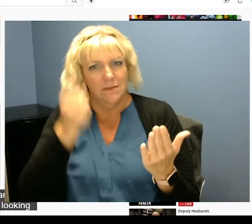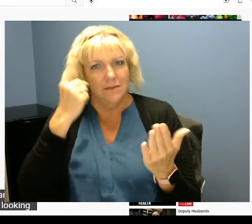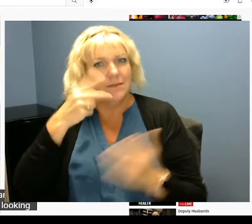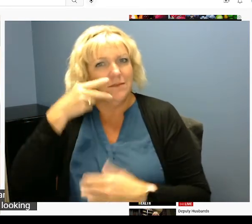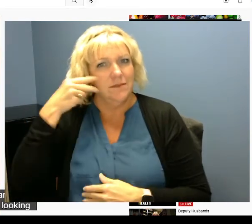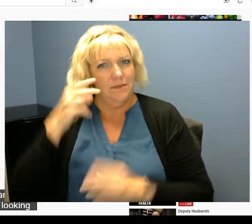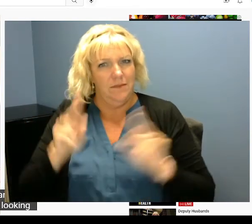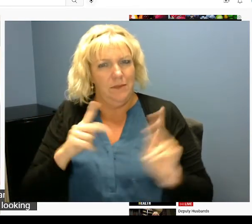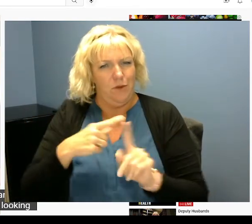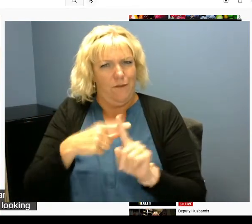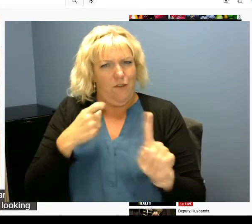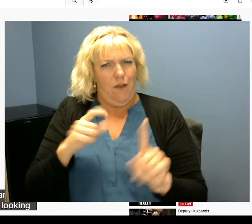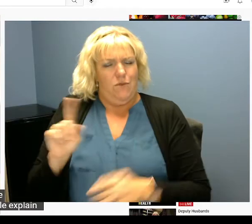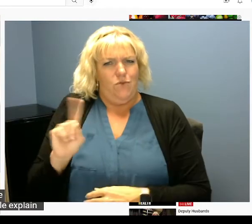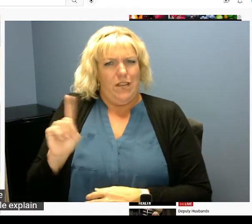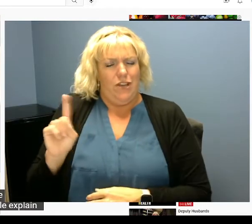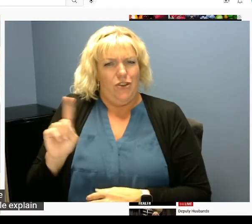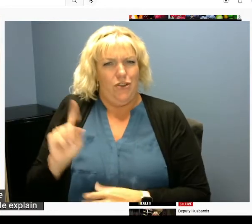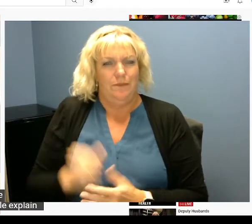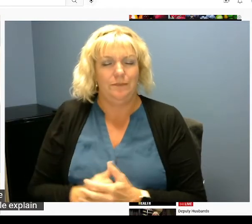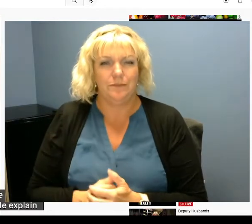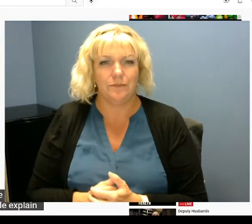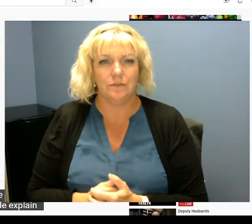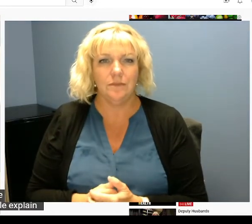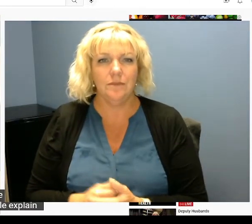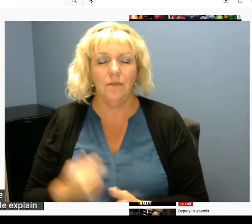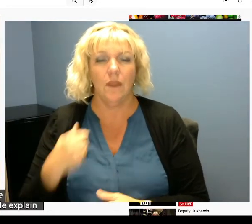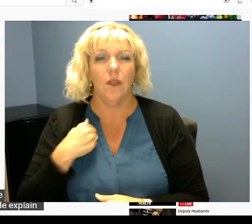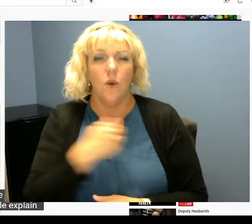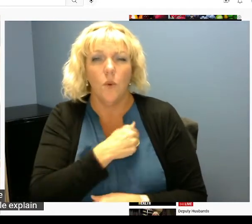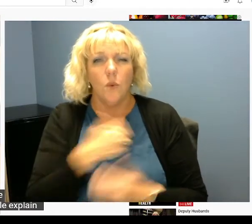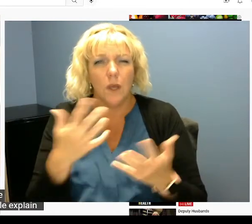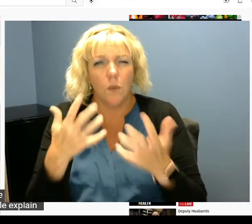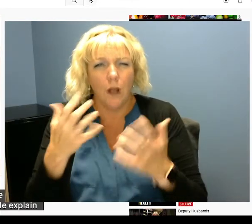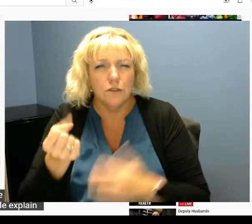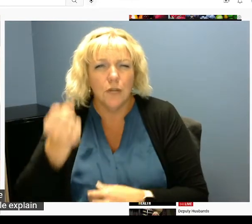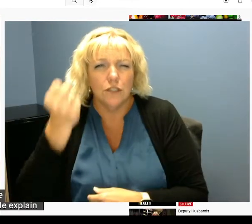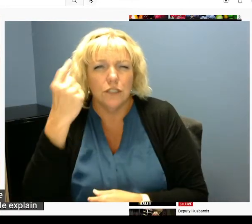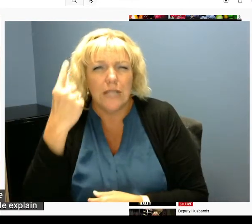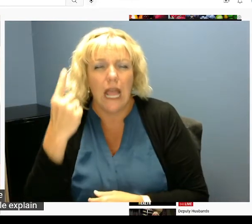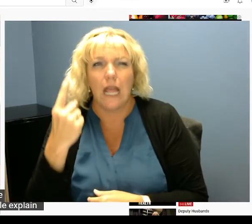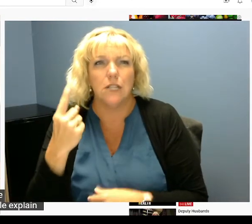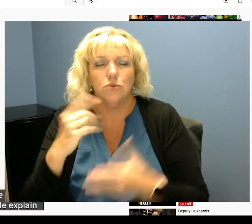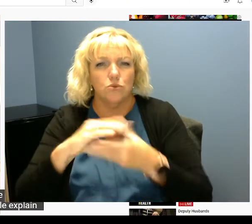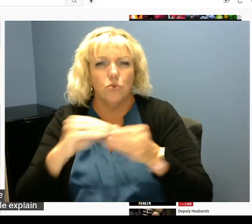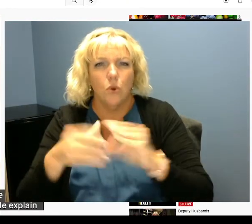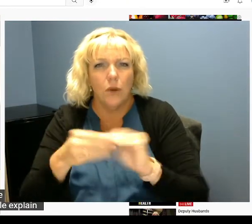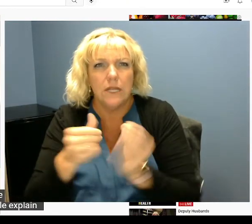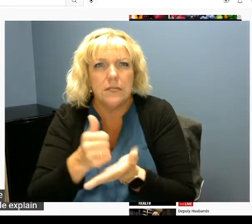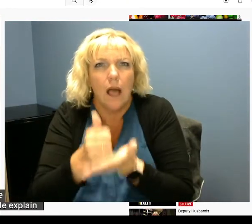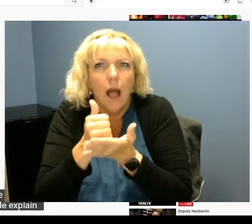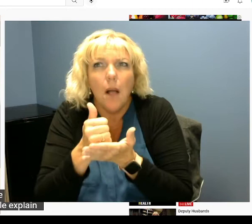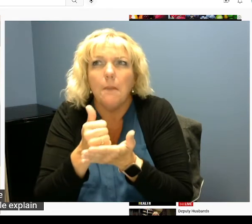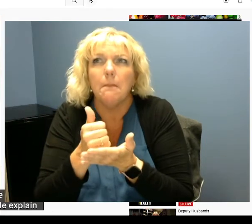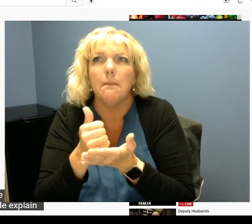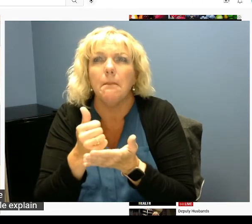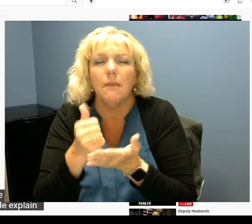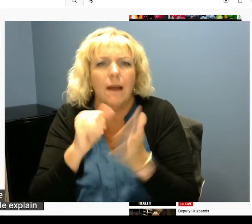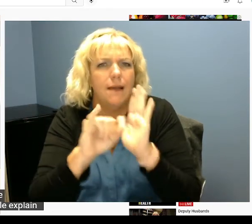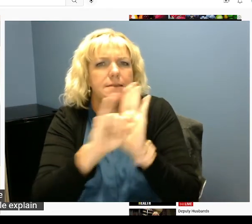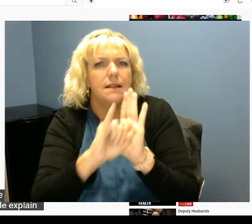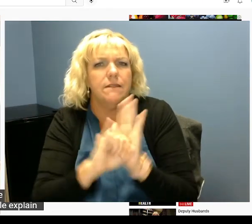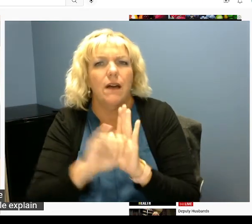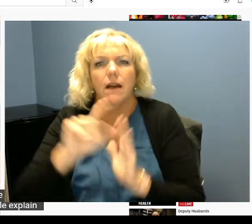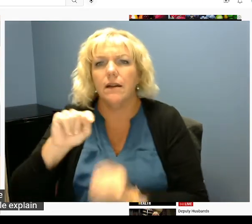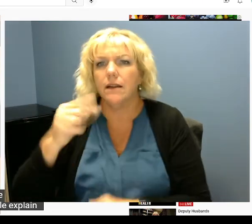we're thinking about when we're looking at these origin stories is, what are some themes? How can, if this is how